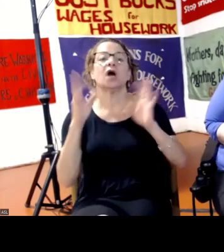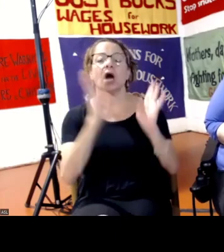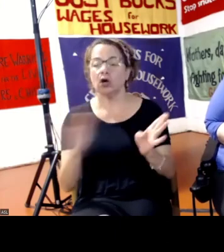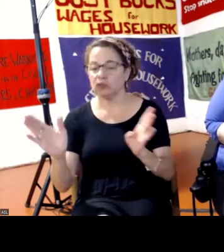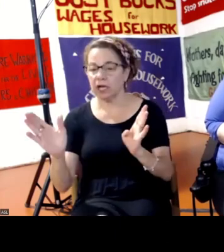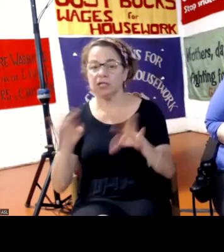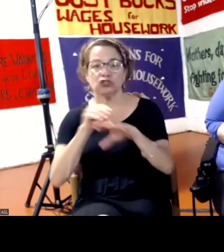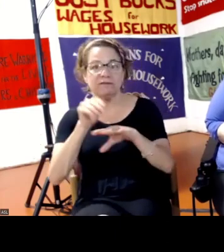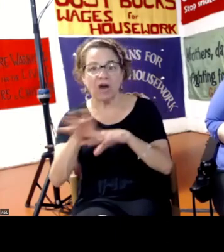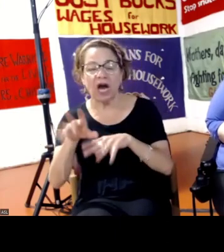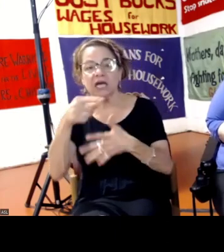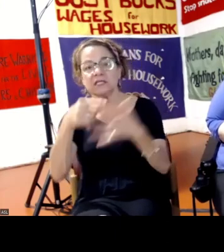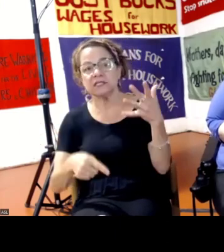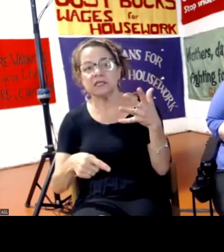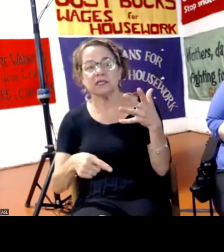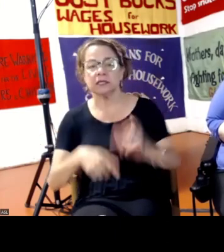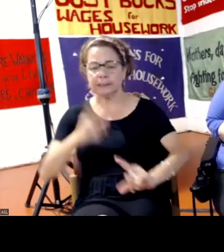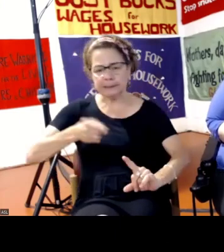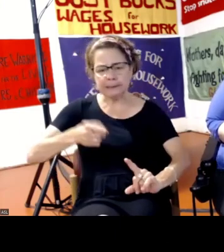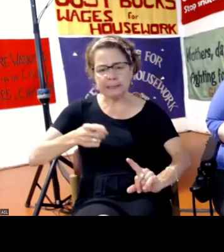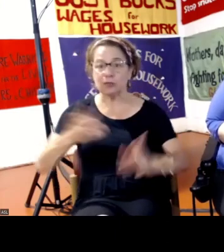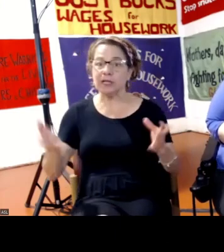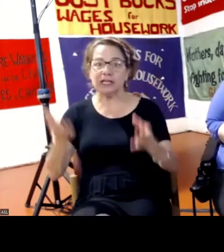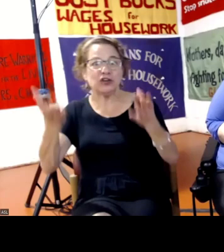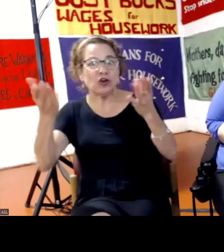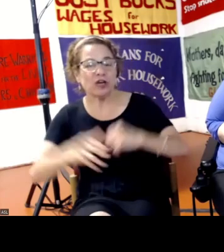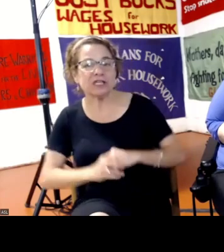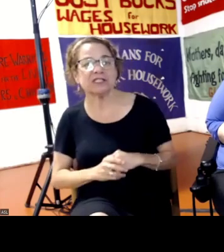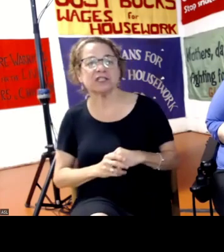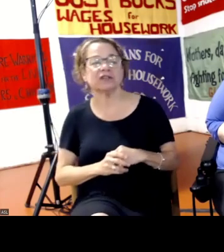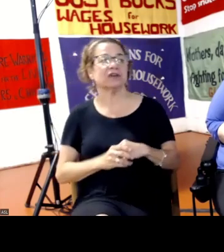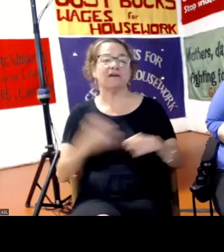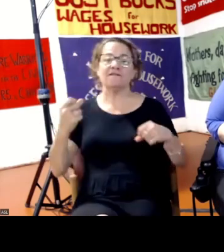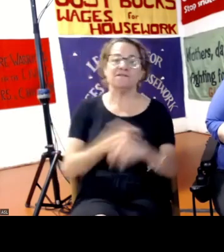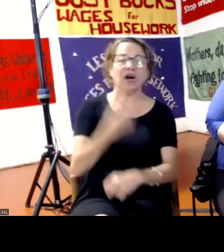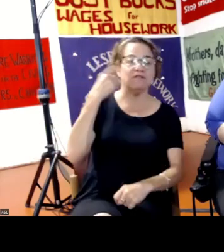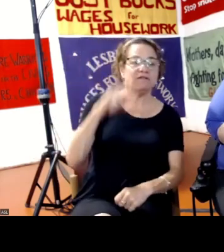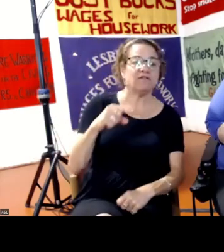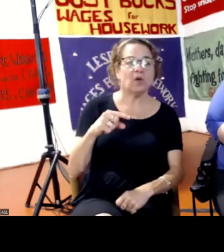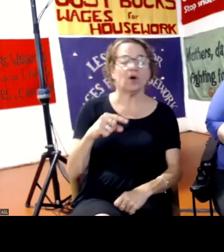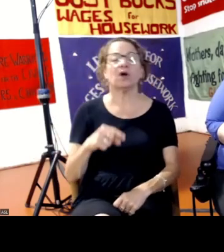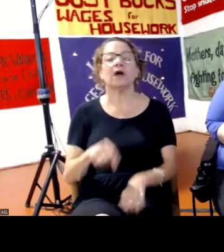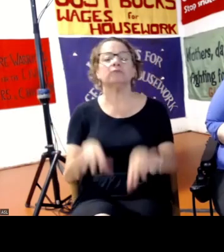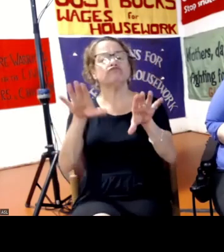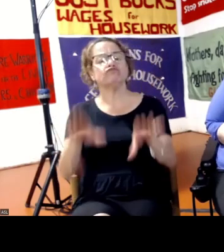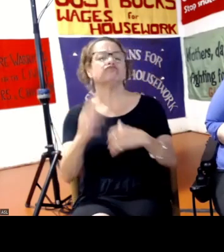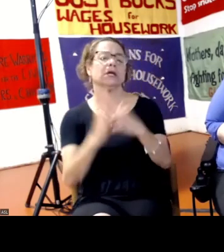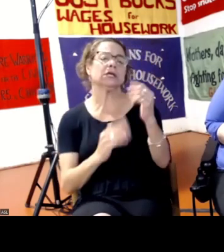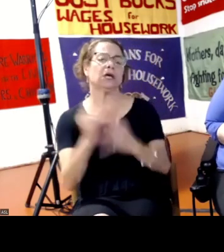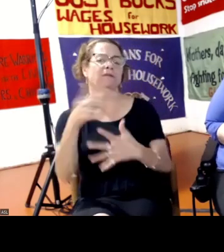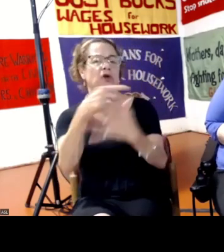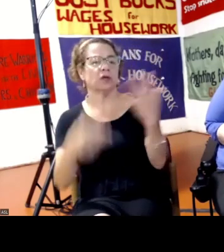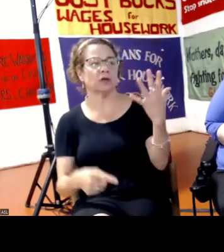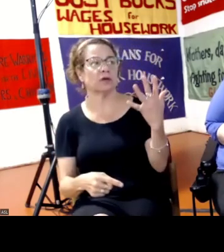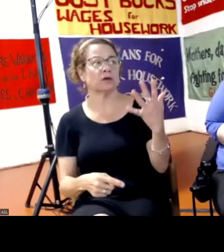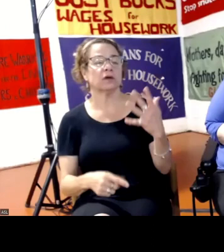and advise, discipline and encourage, fight for and pacify.